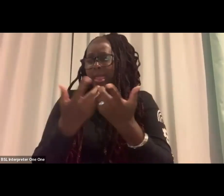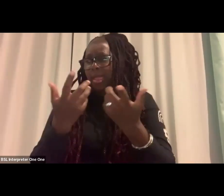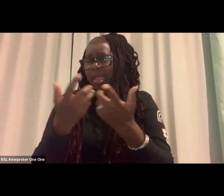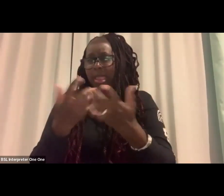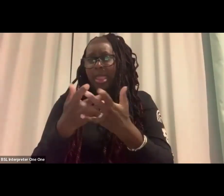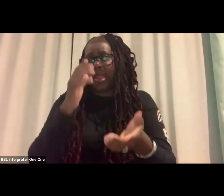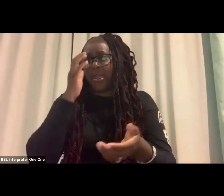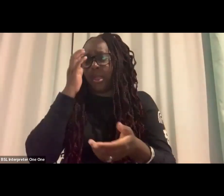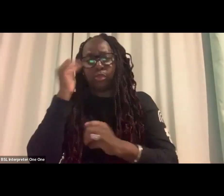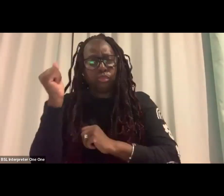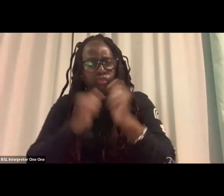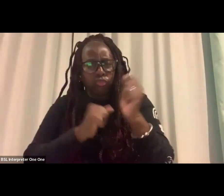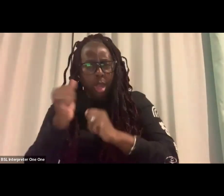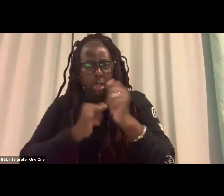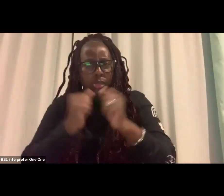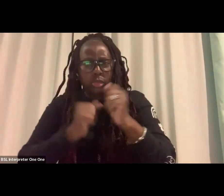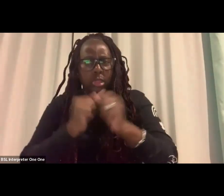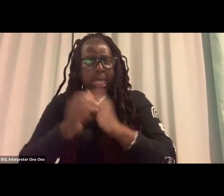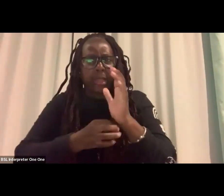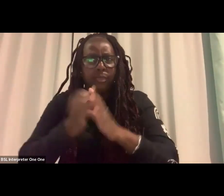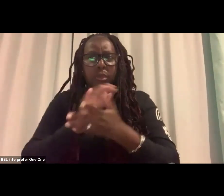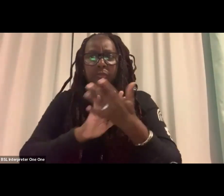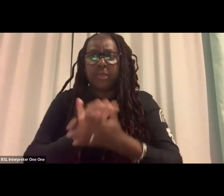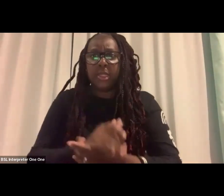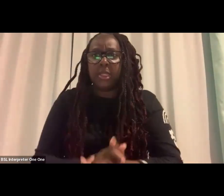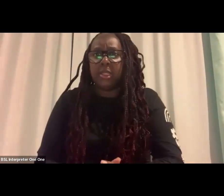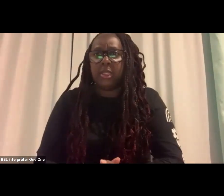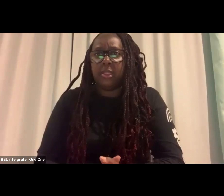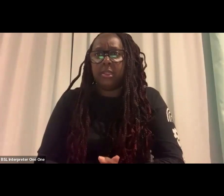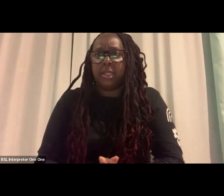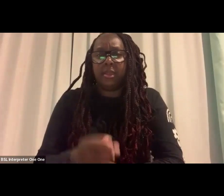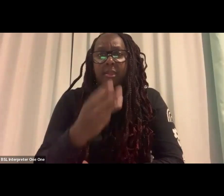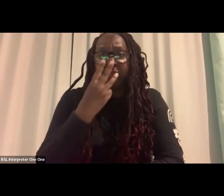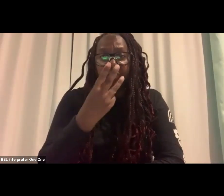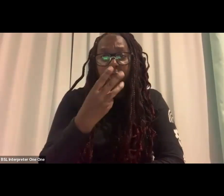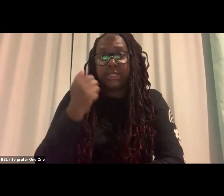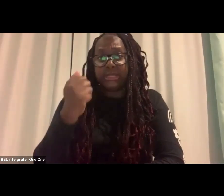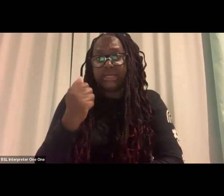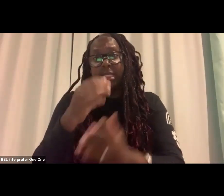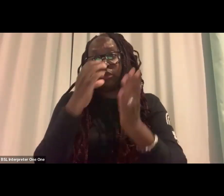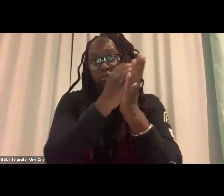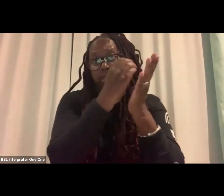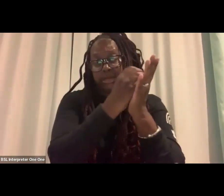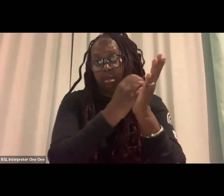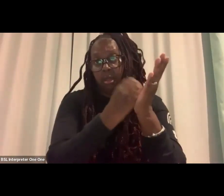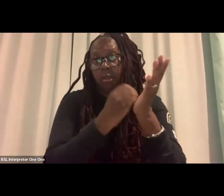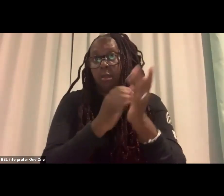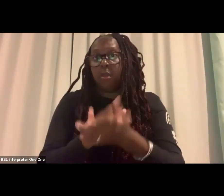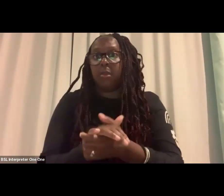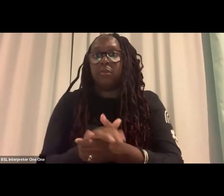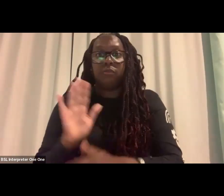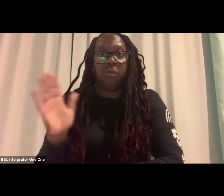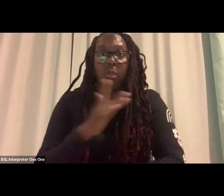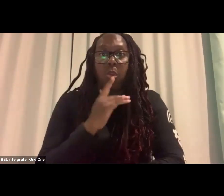survey is structured. So it's 36 criteria survey, and for every